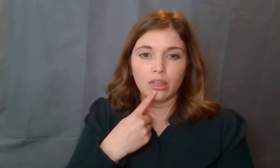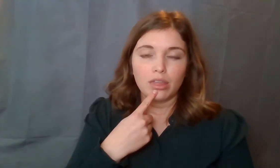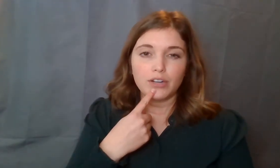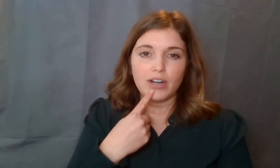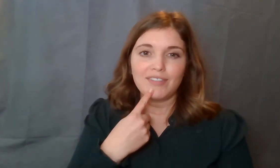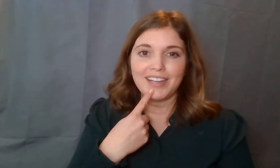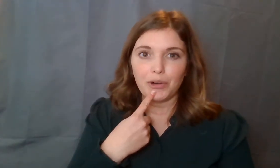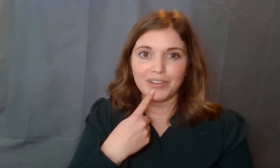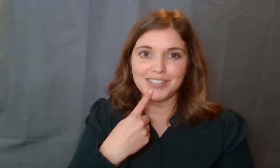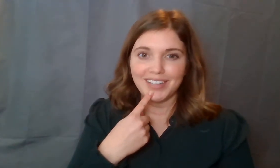they're driving carelessly.